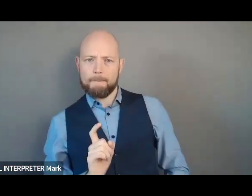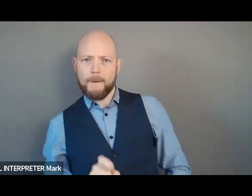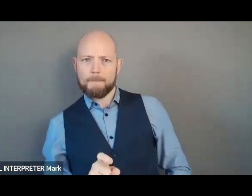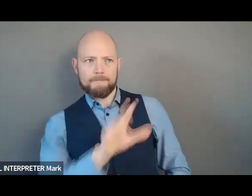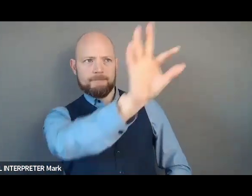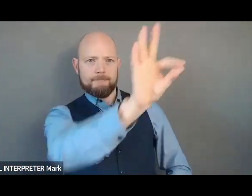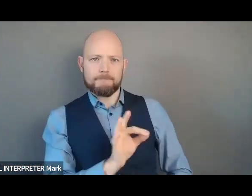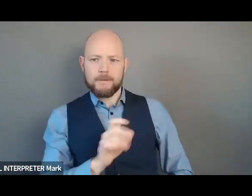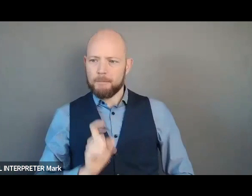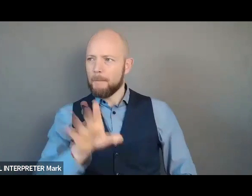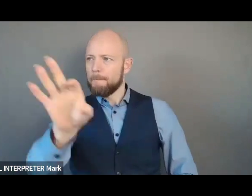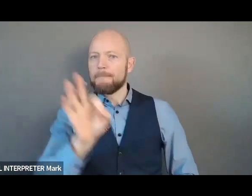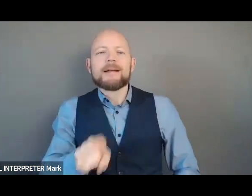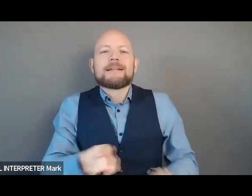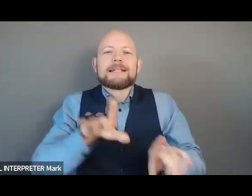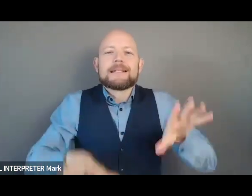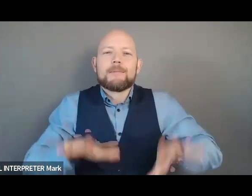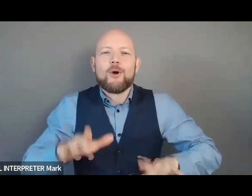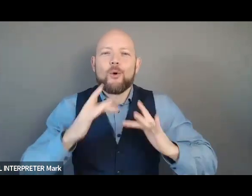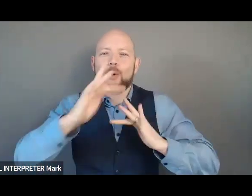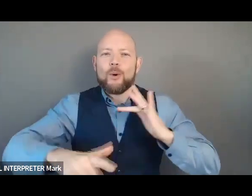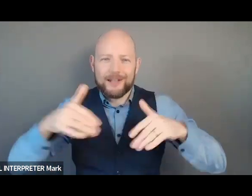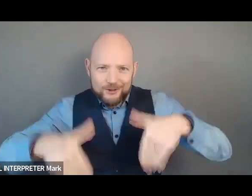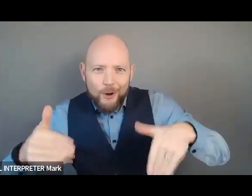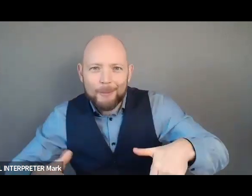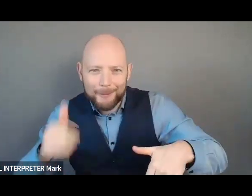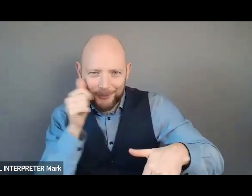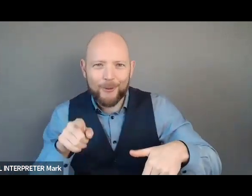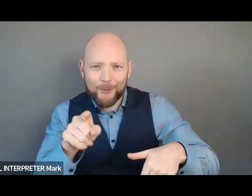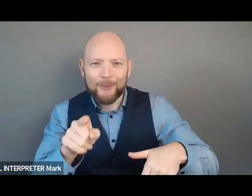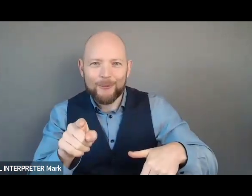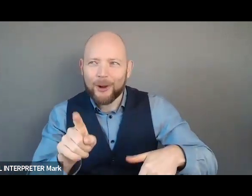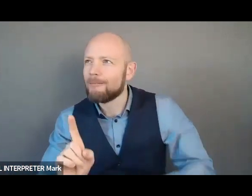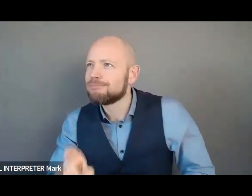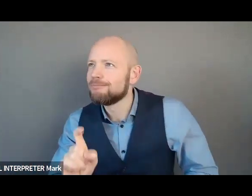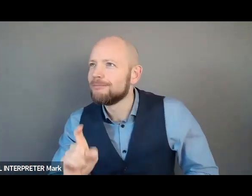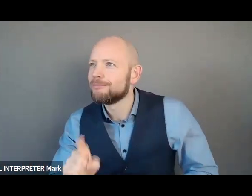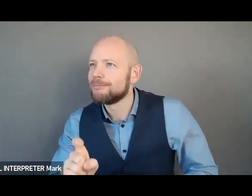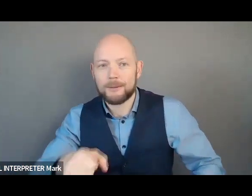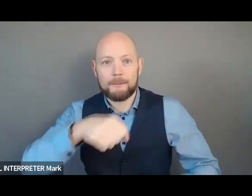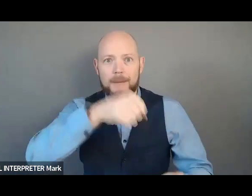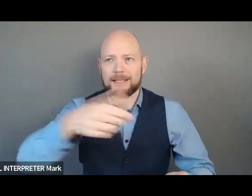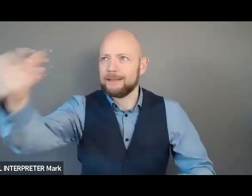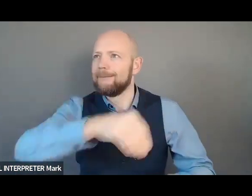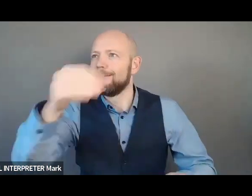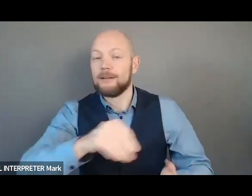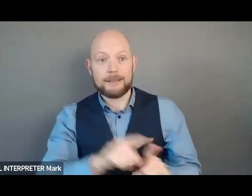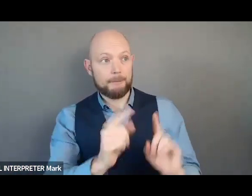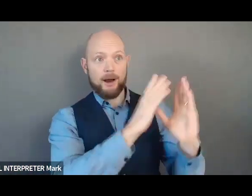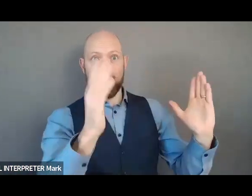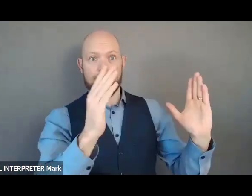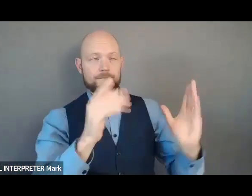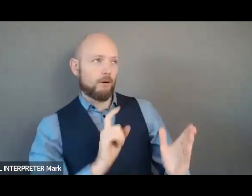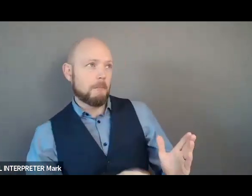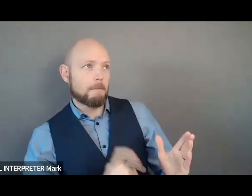made like online shopping. And one of the things that, if you're not familiar with the archive sector, almost every archive